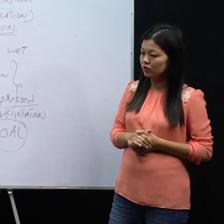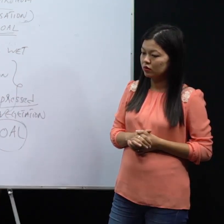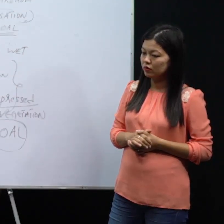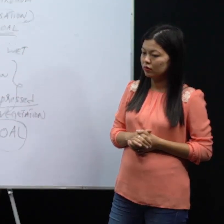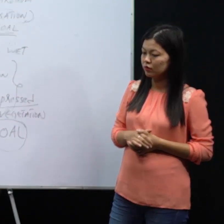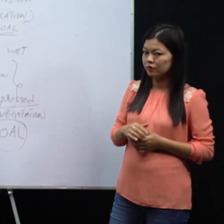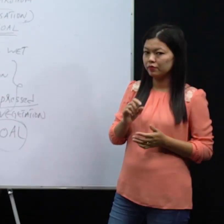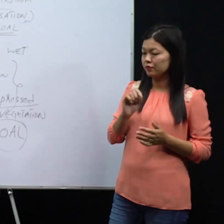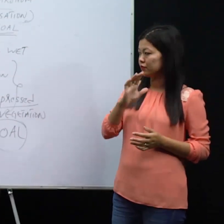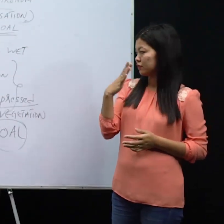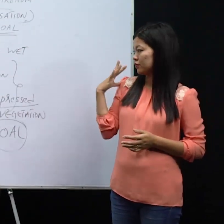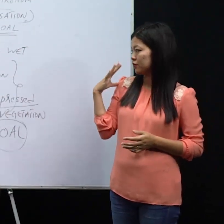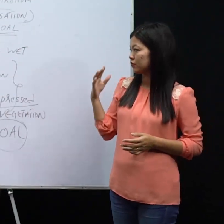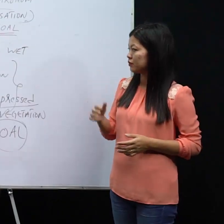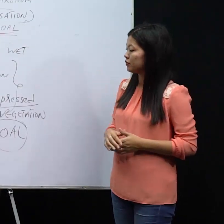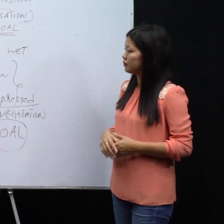down.